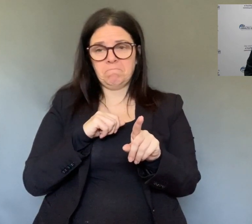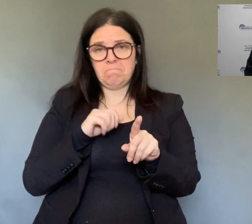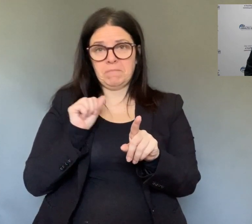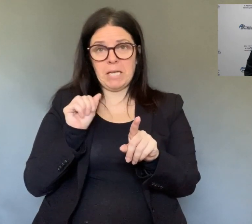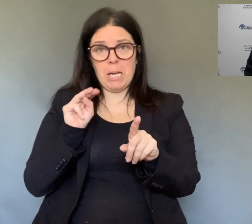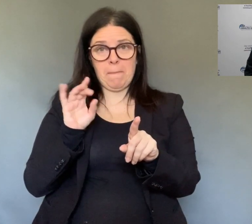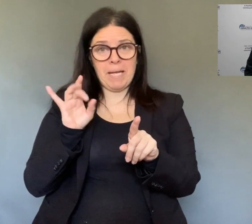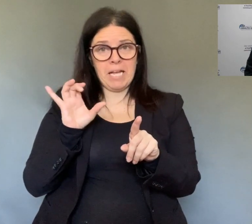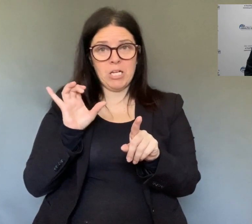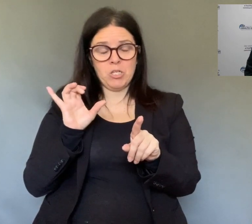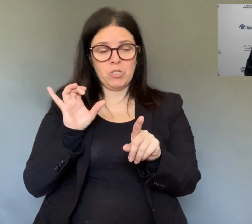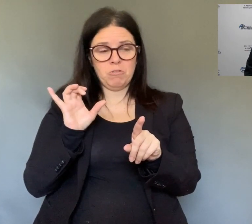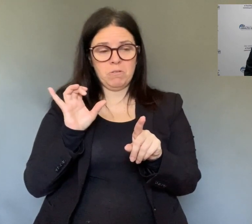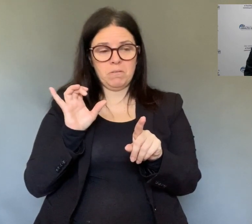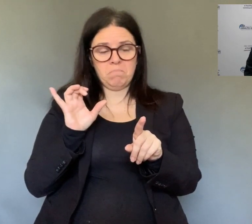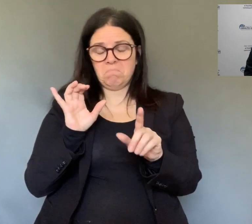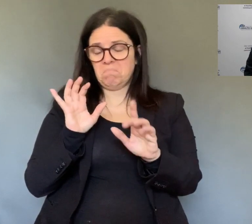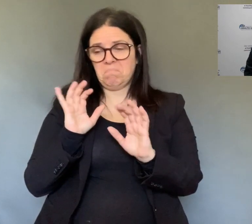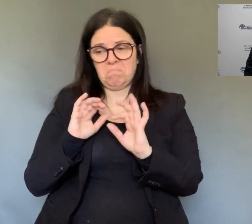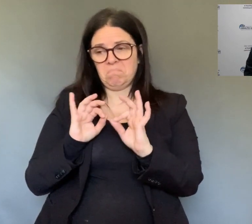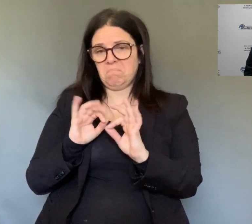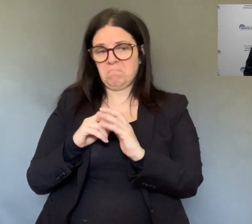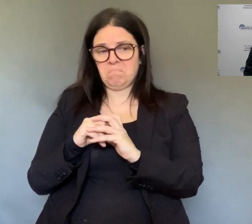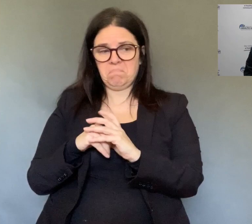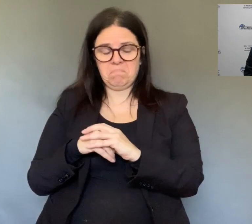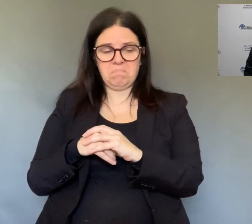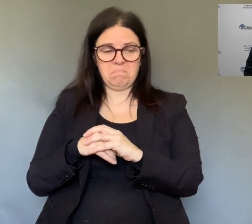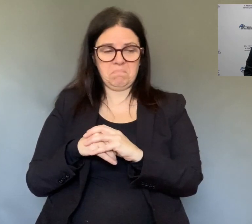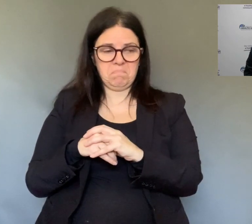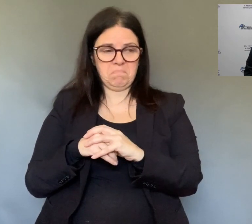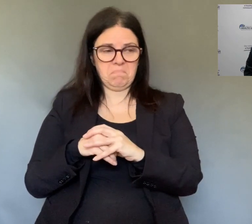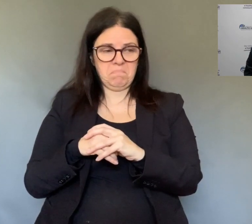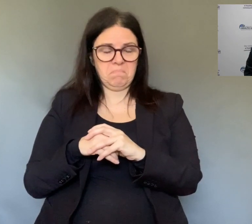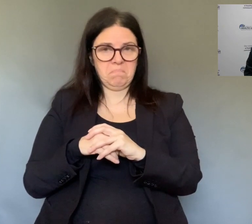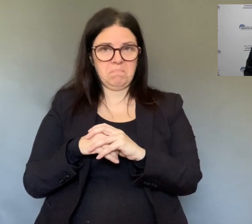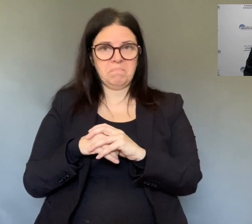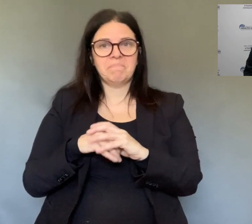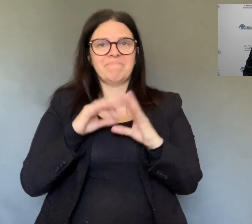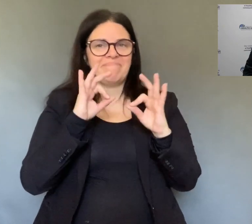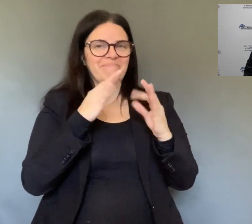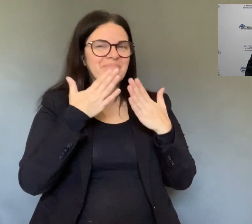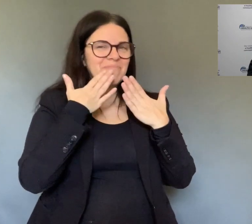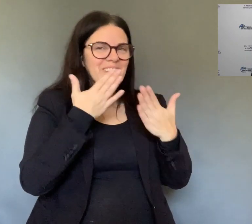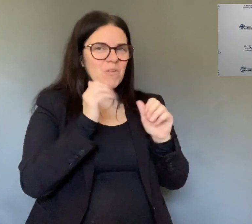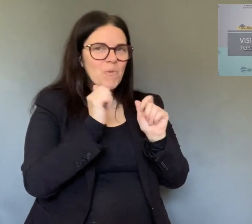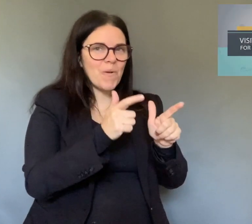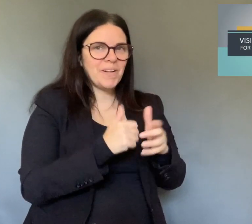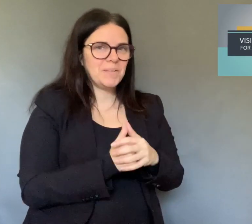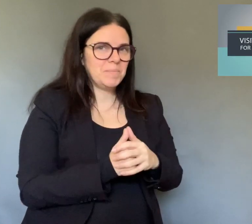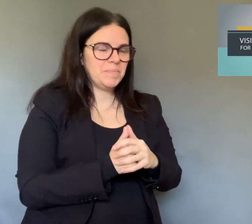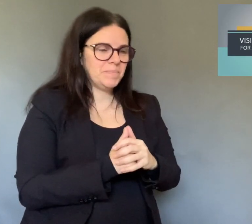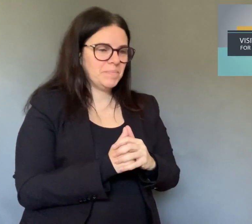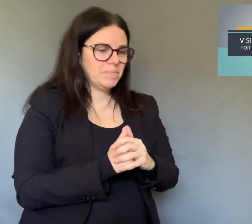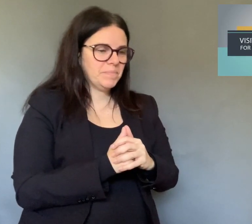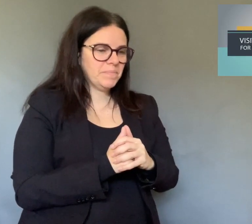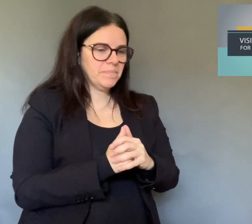AM 800? I'm good, thanks. Thank you, everyone. Thank you. Thank you.